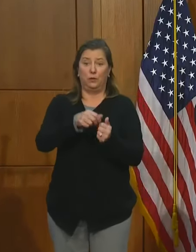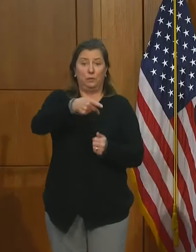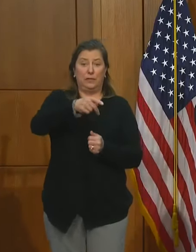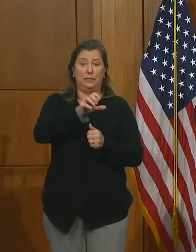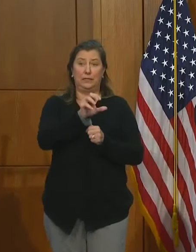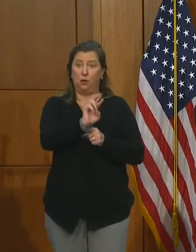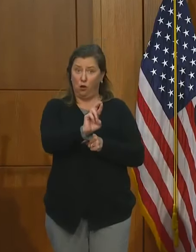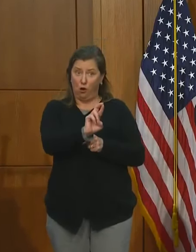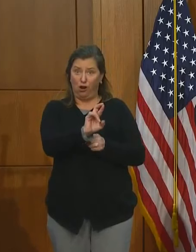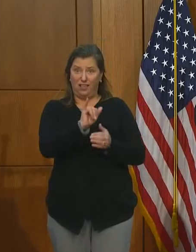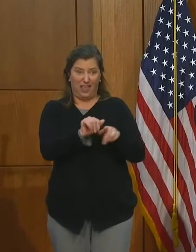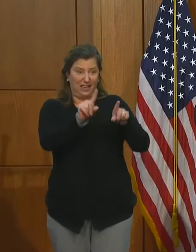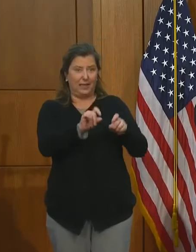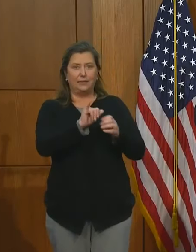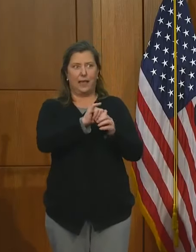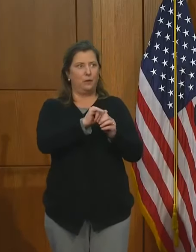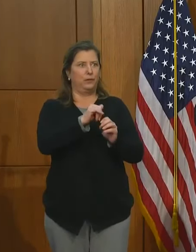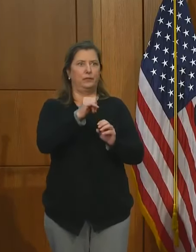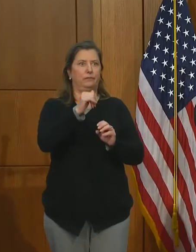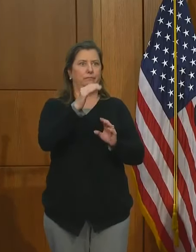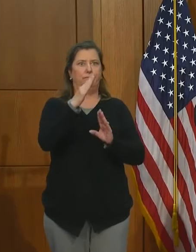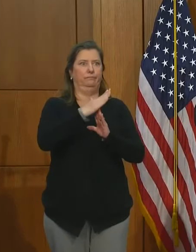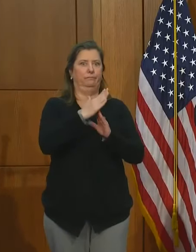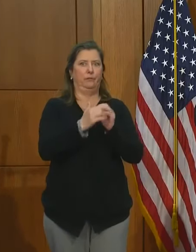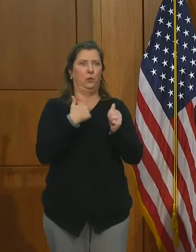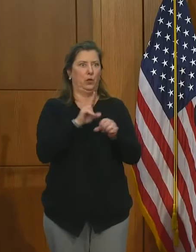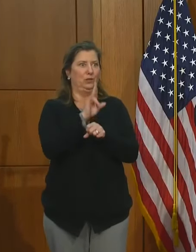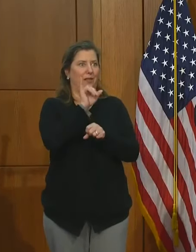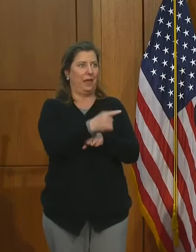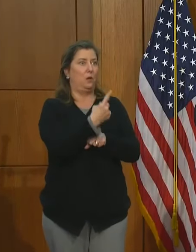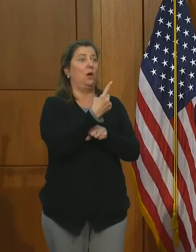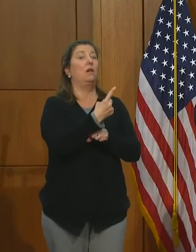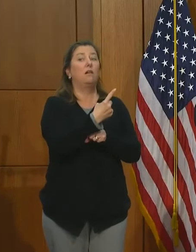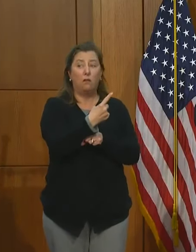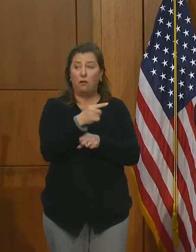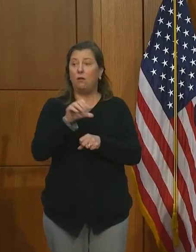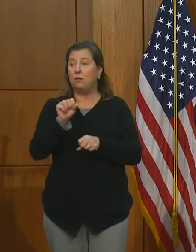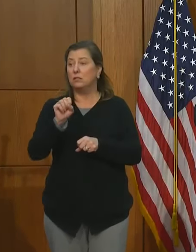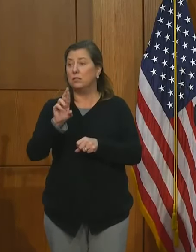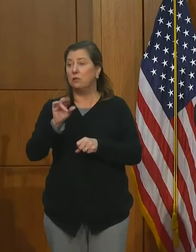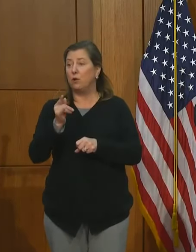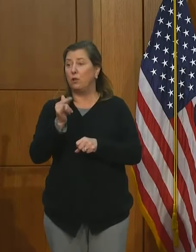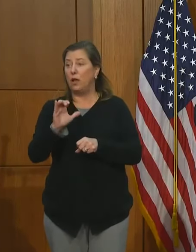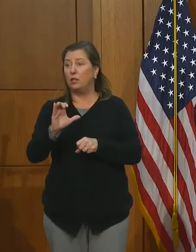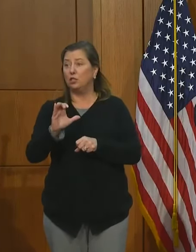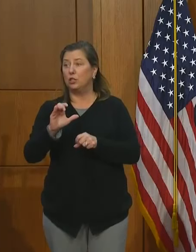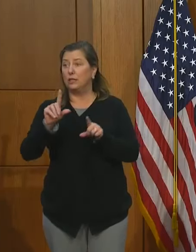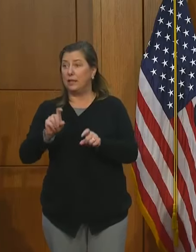and then that was the dominant test, and when serologic tests were added,